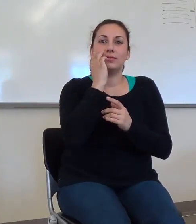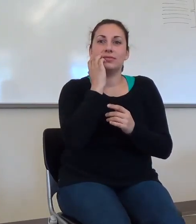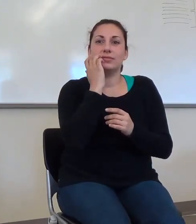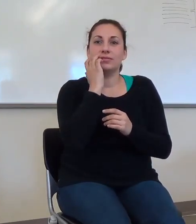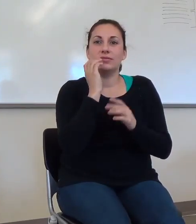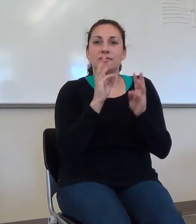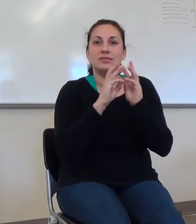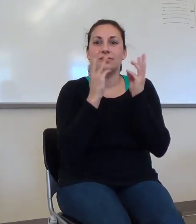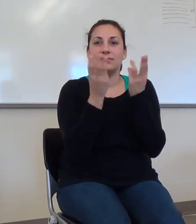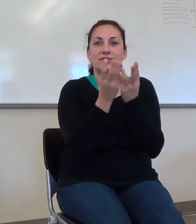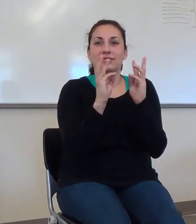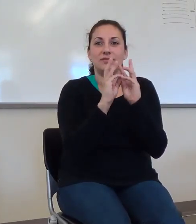example?